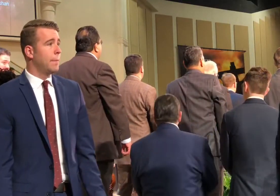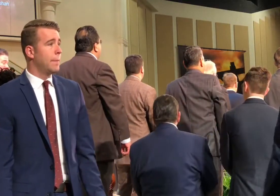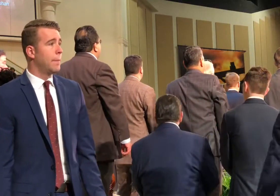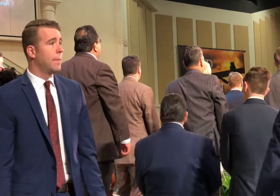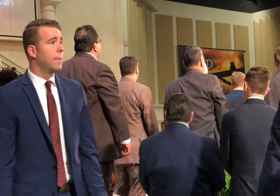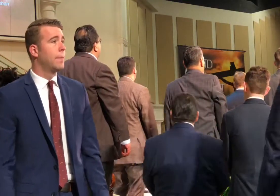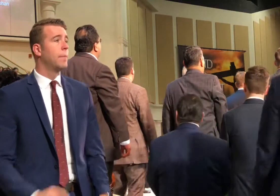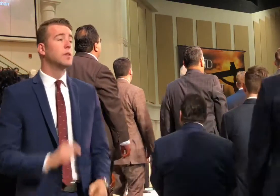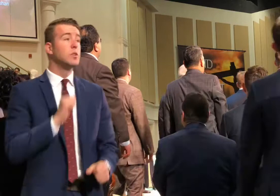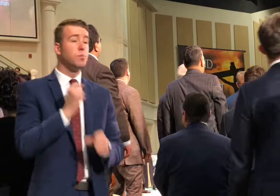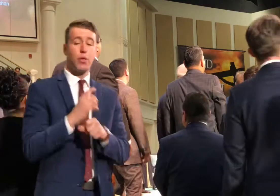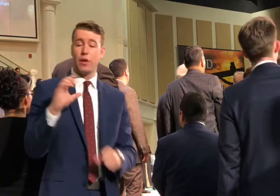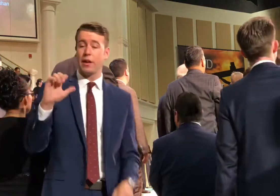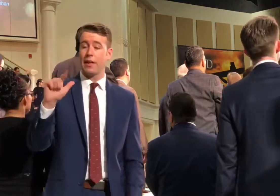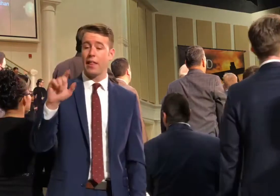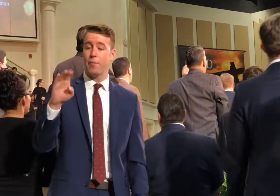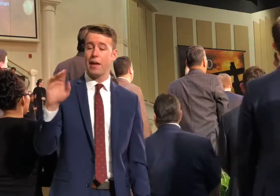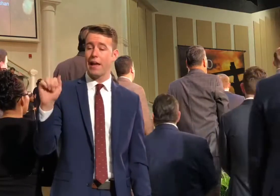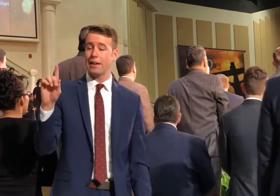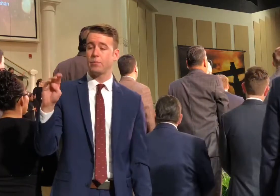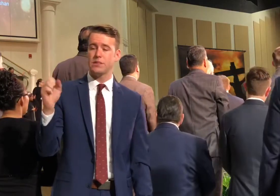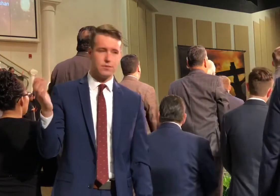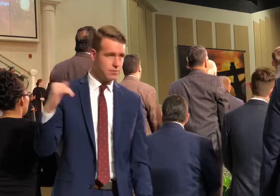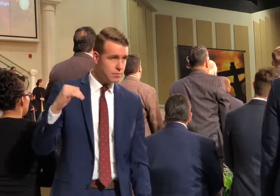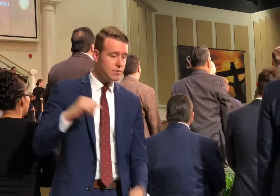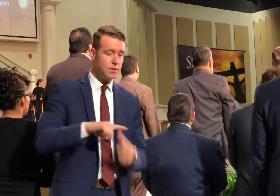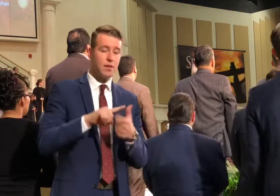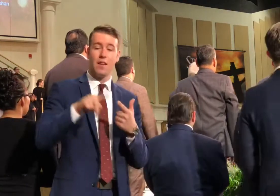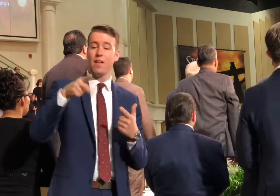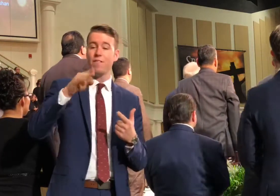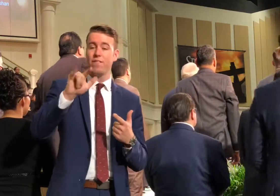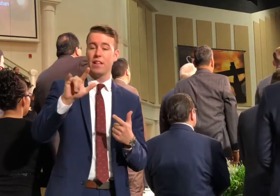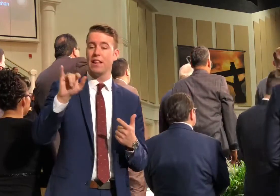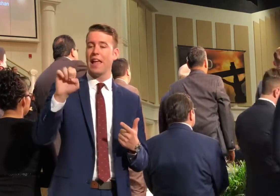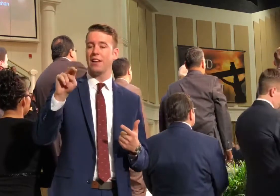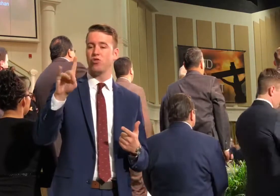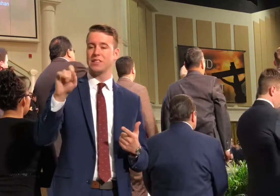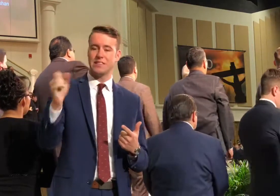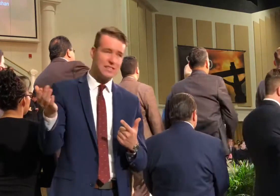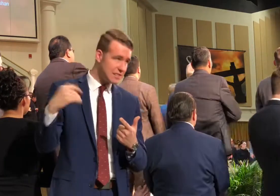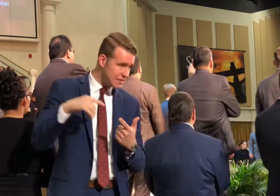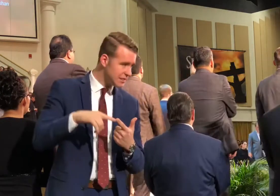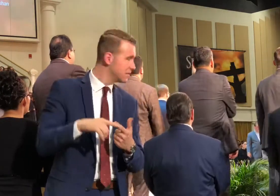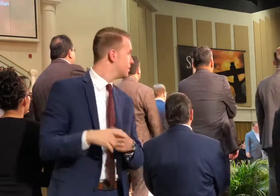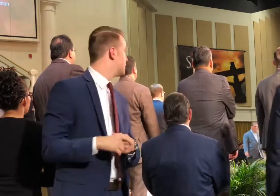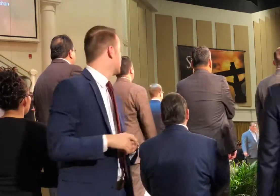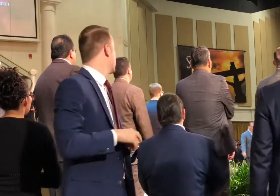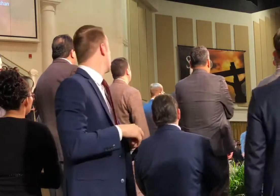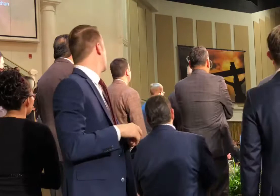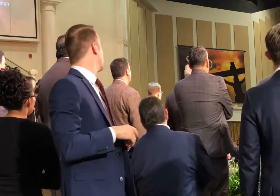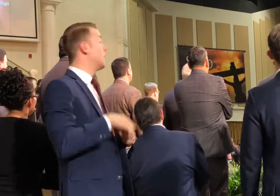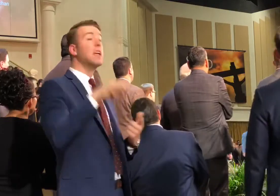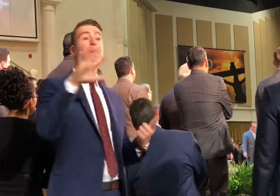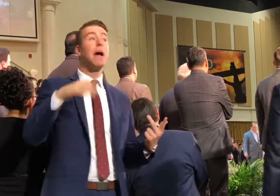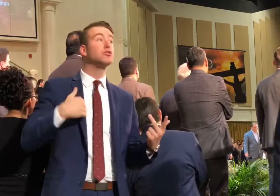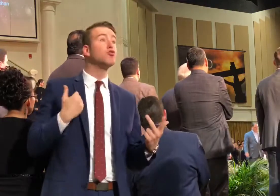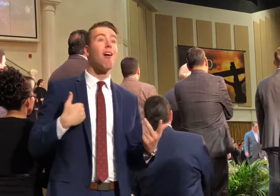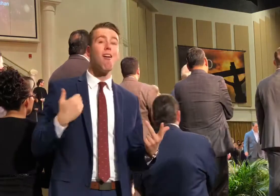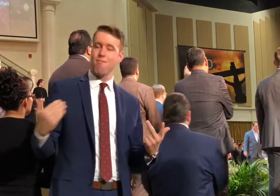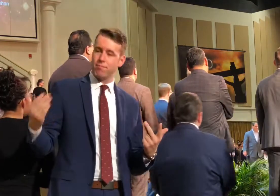Brother Caleb Adams, come on up here. Brother Phil Anderson, come on up here. Hallelujah. Pastor Young, come